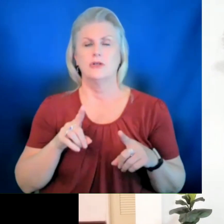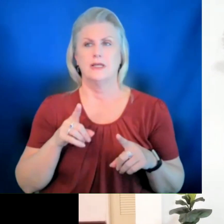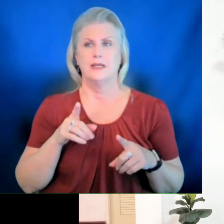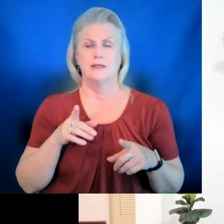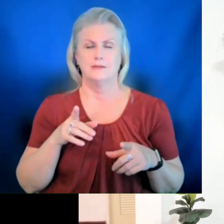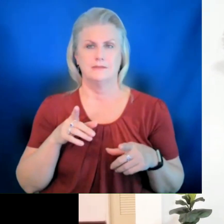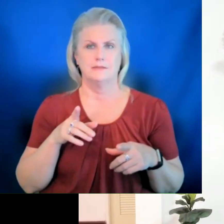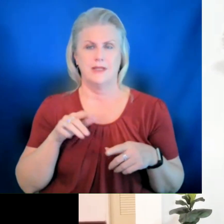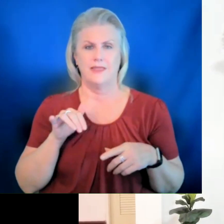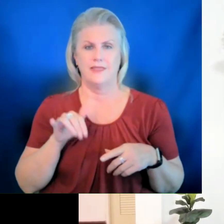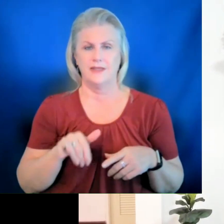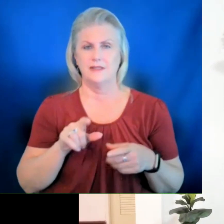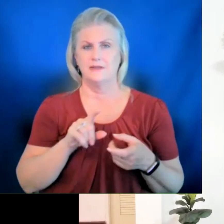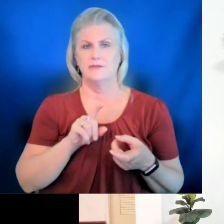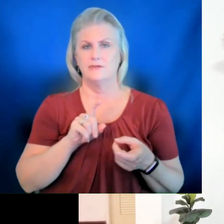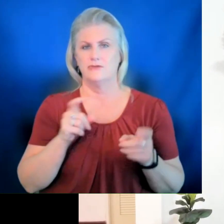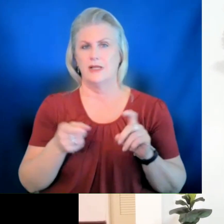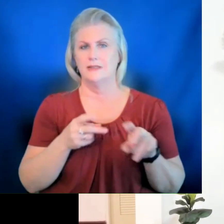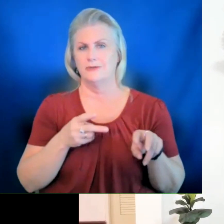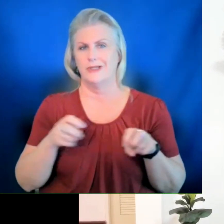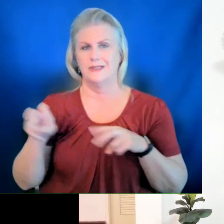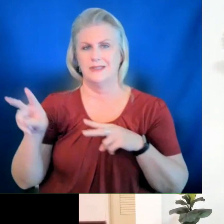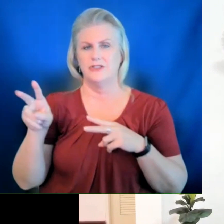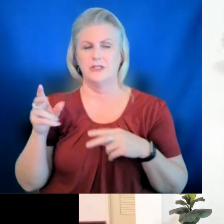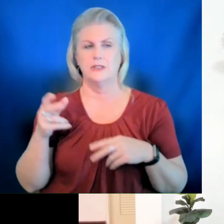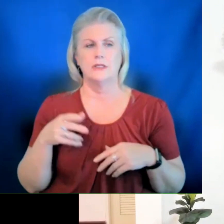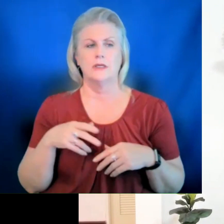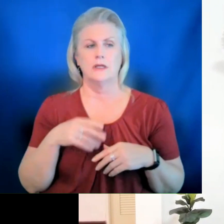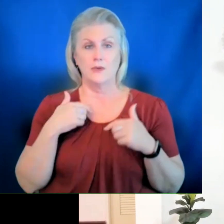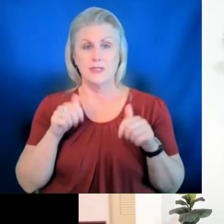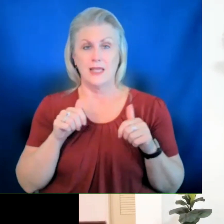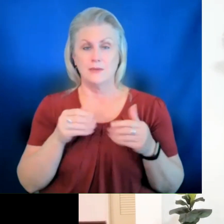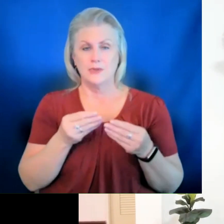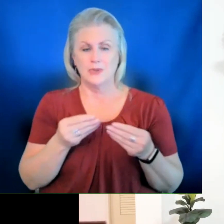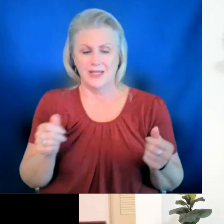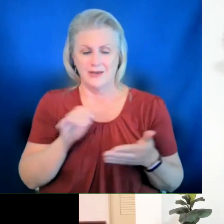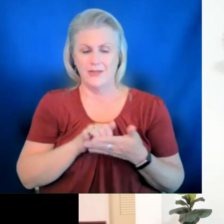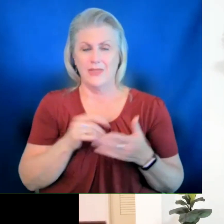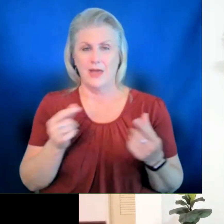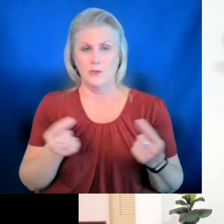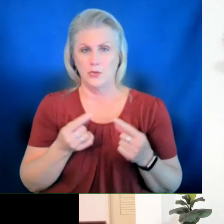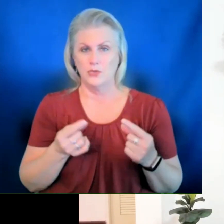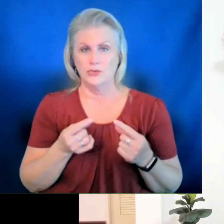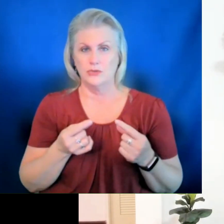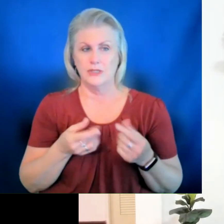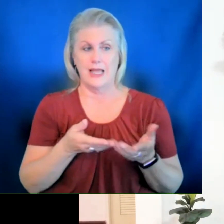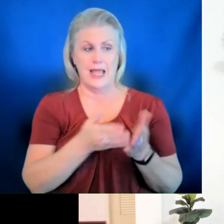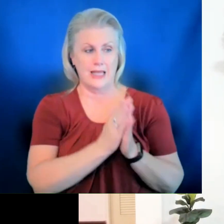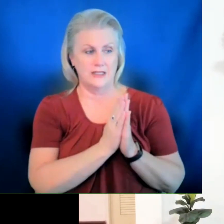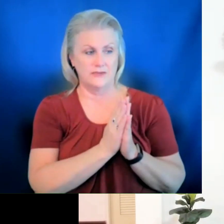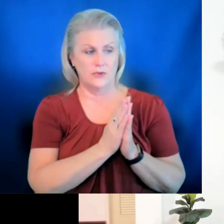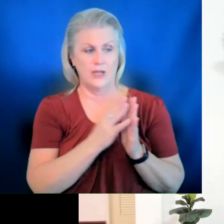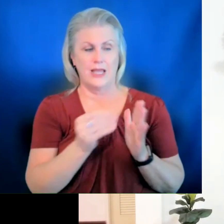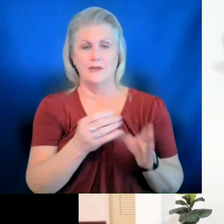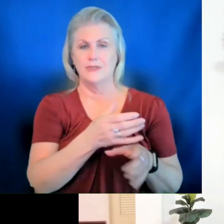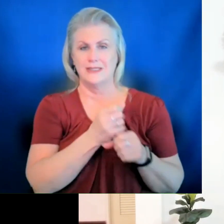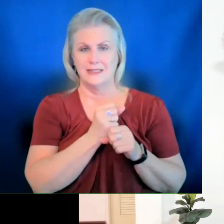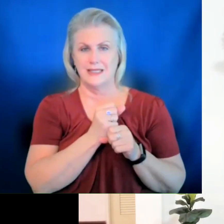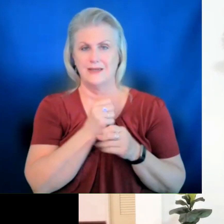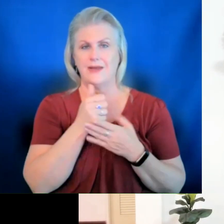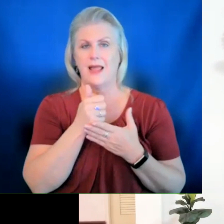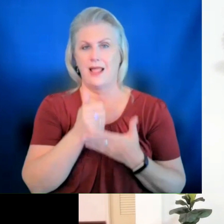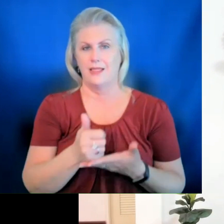transition, I was able to heal that wound and to learn how to ask and receive help.